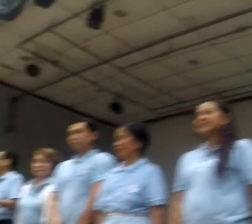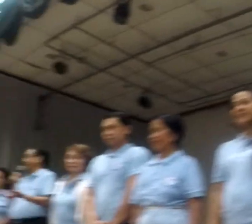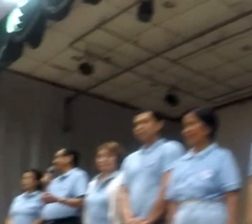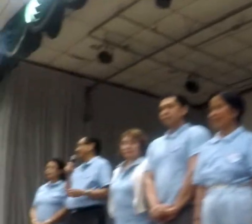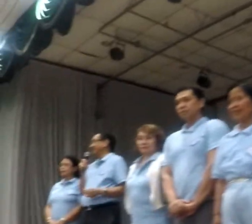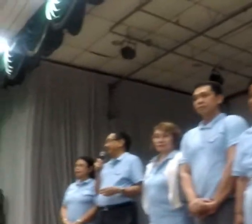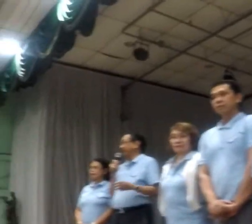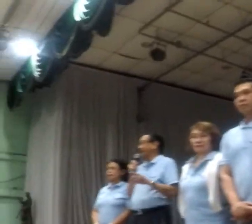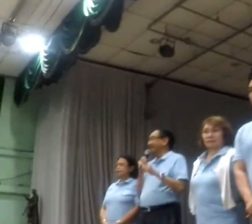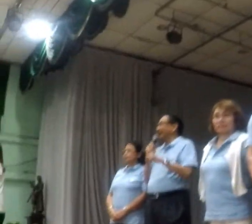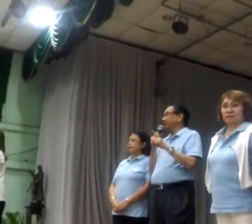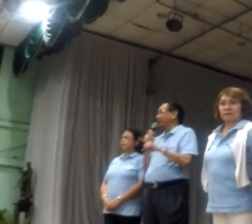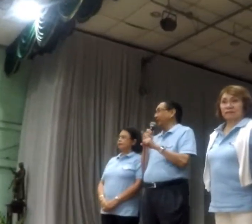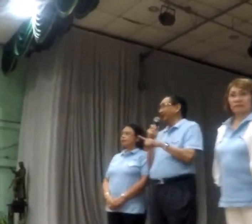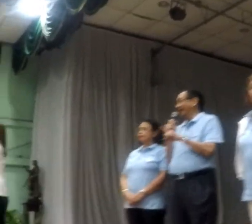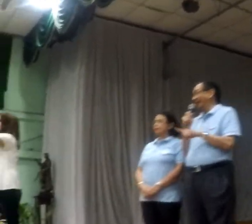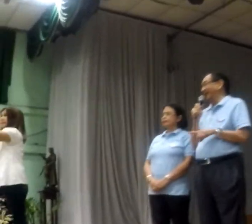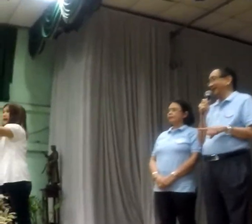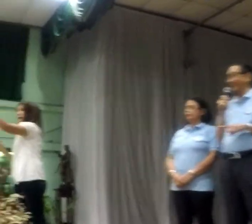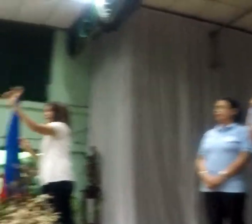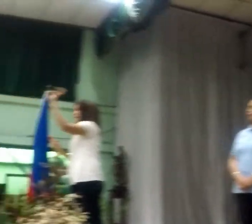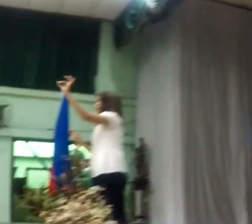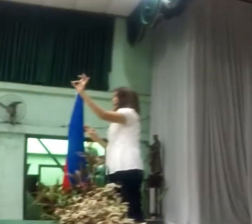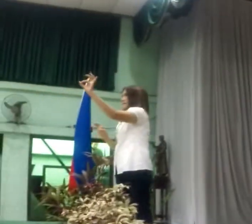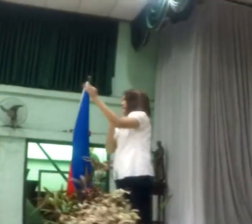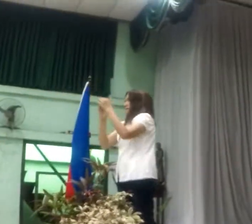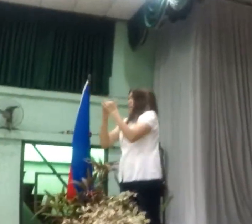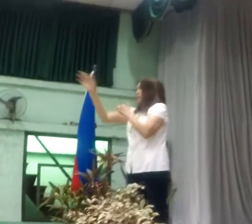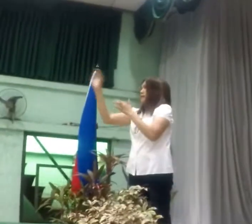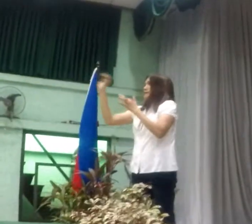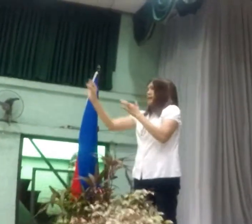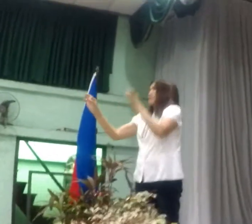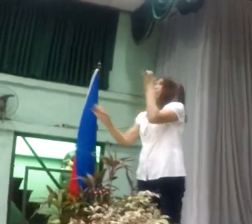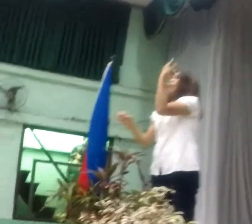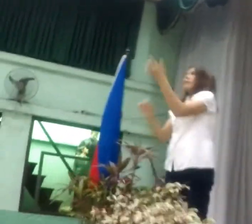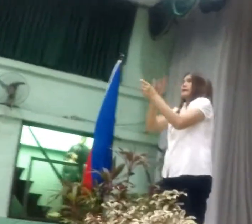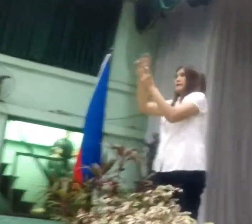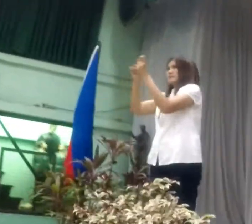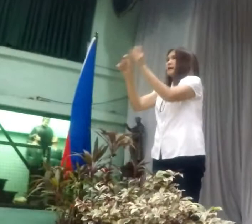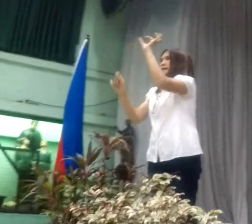if you want, but not more than 9.